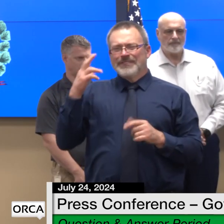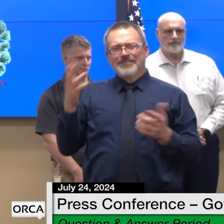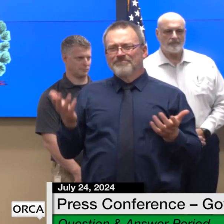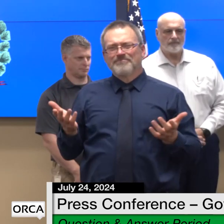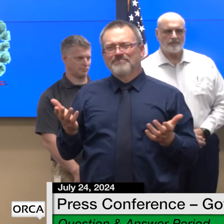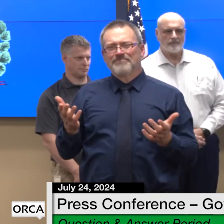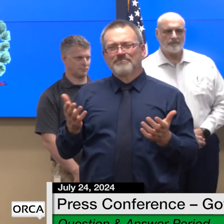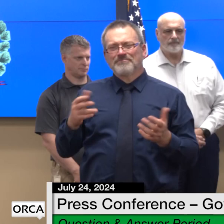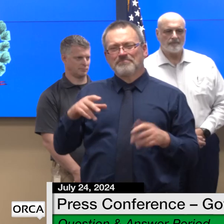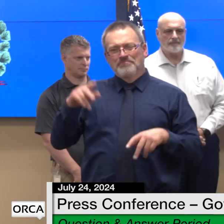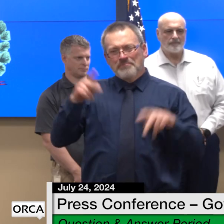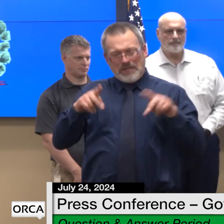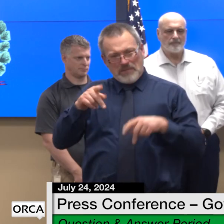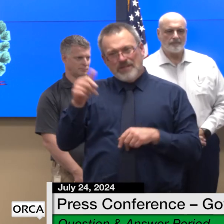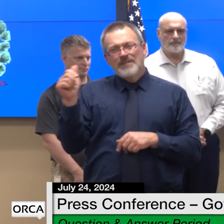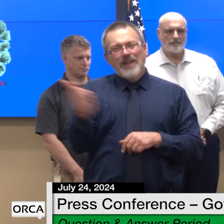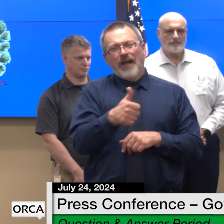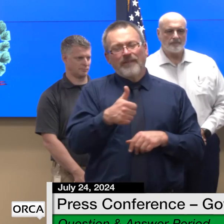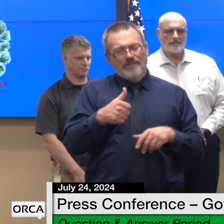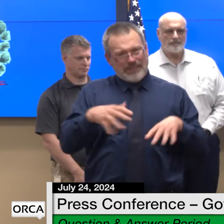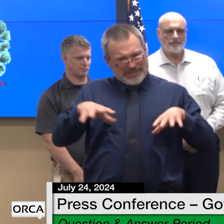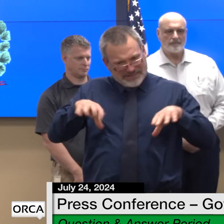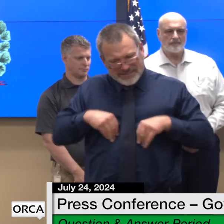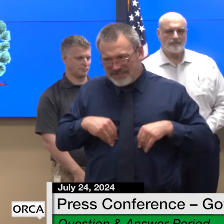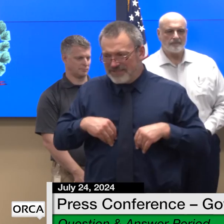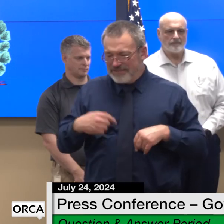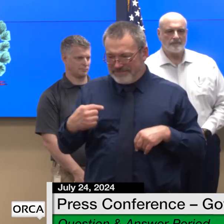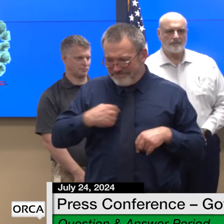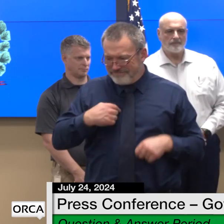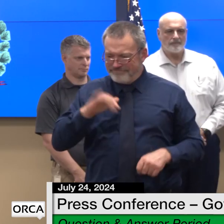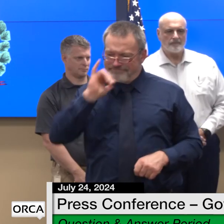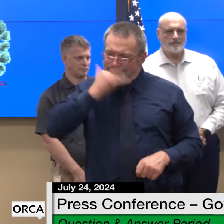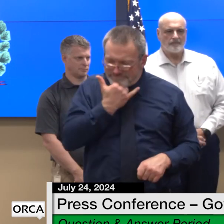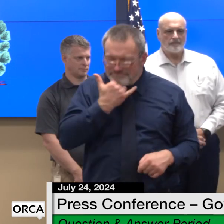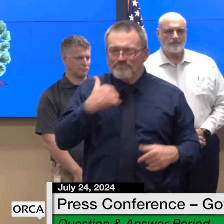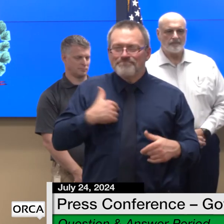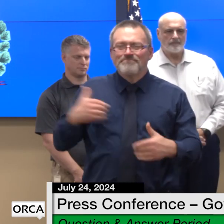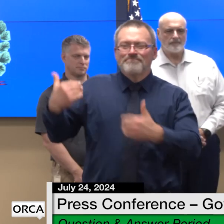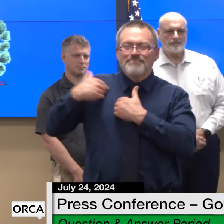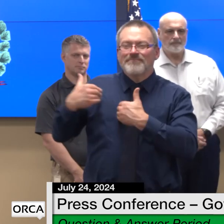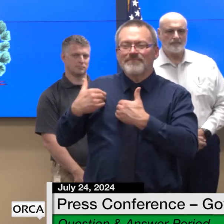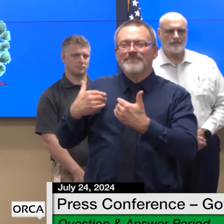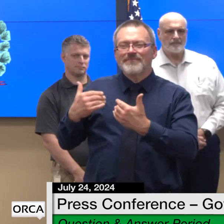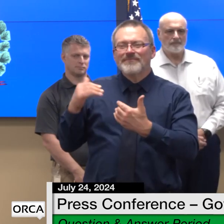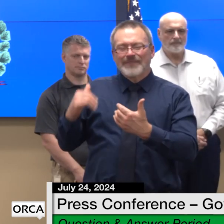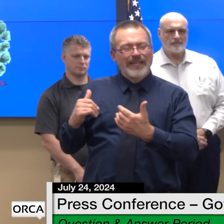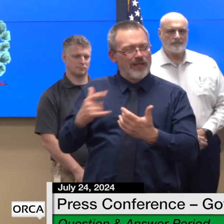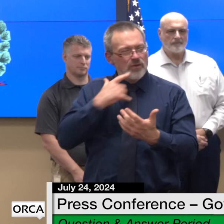to be self-aware and accountable for their own actions has declined in my time in this job. So